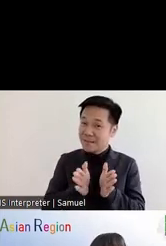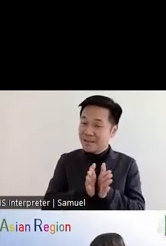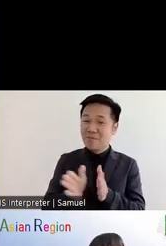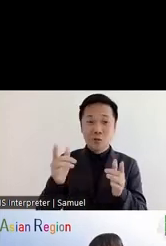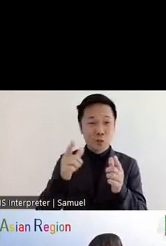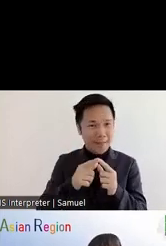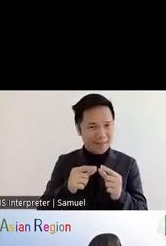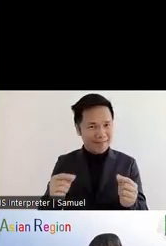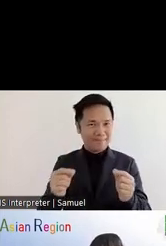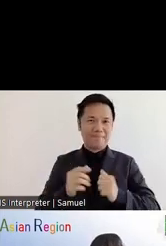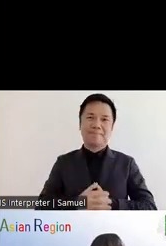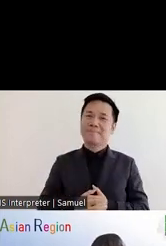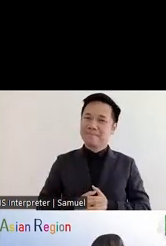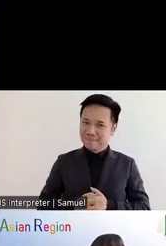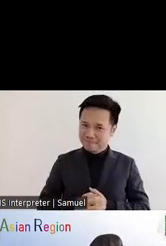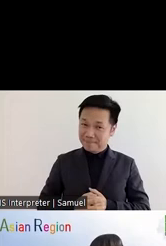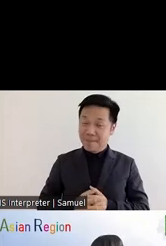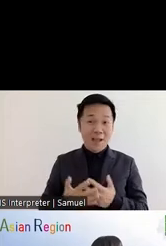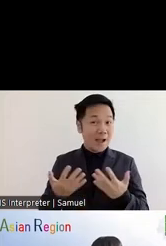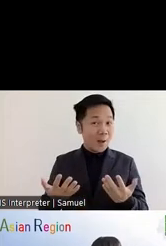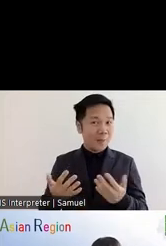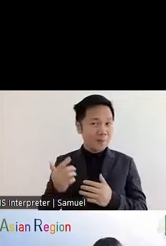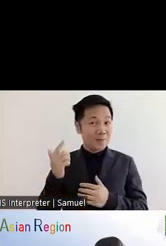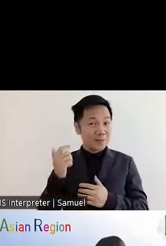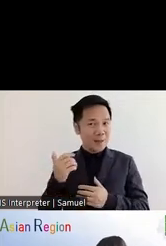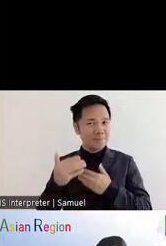situation. So next slide, please.